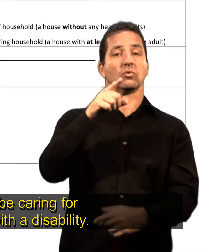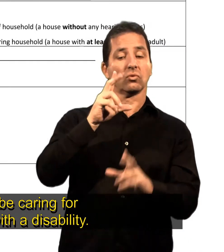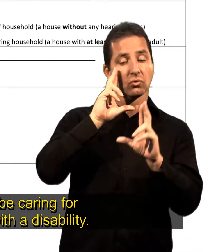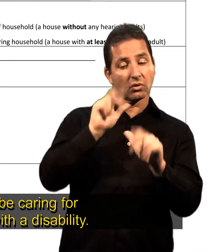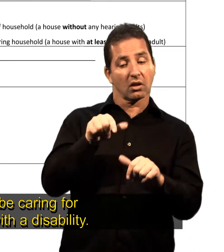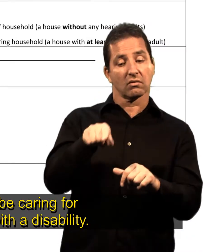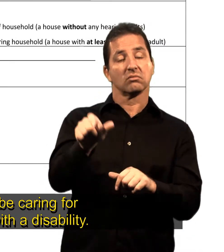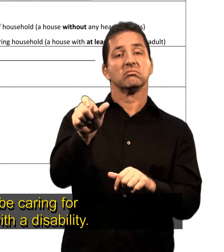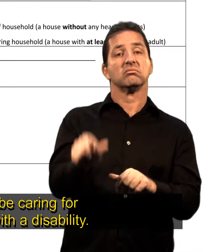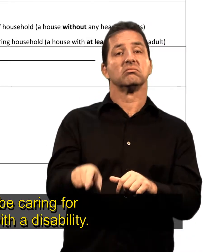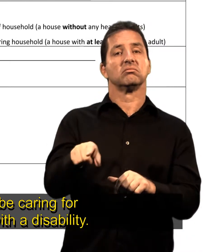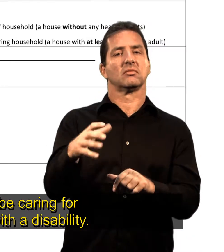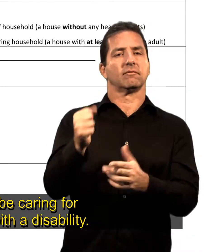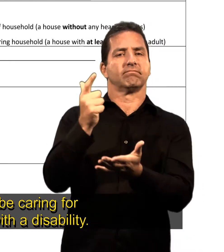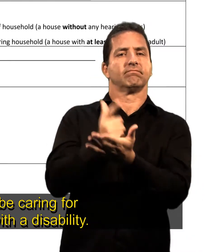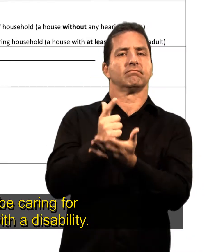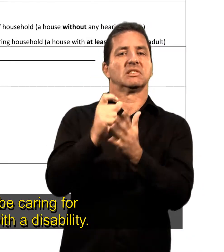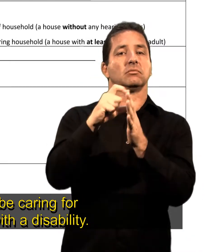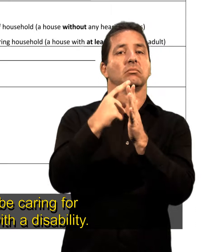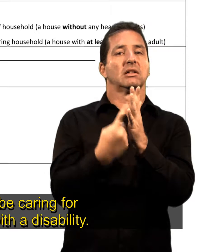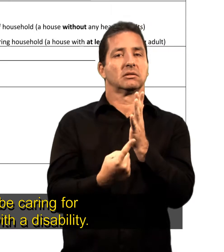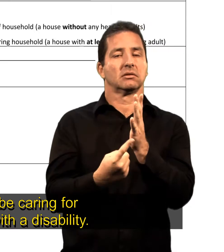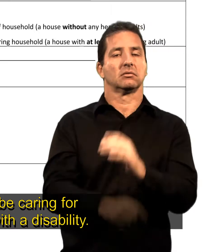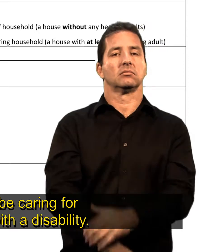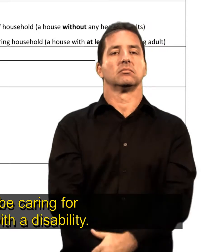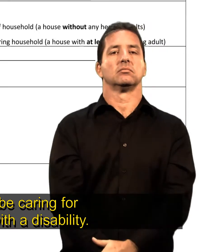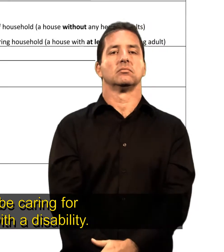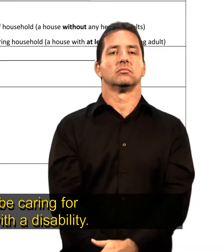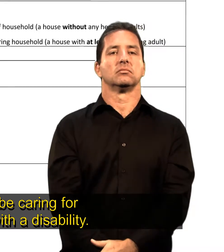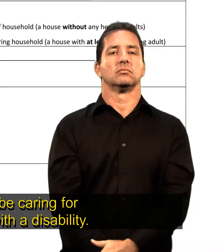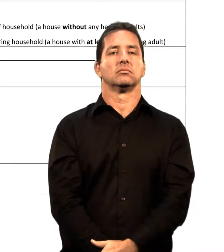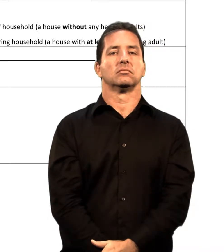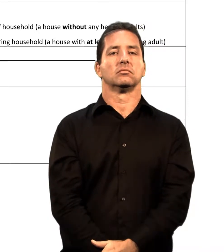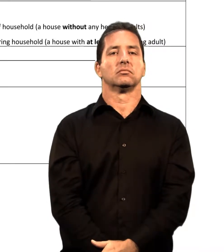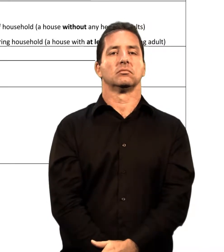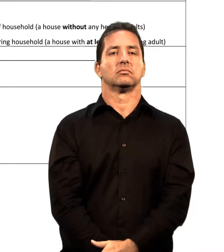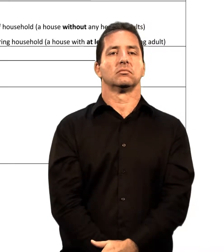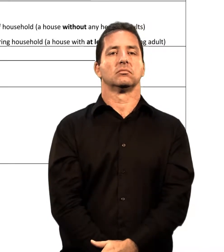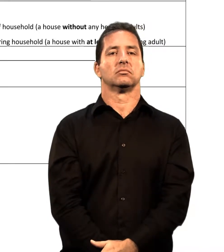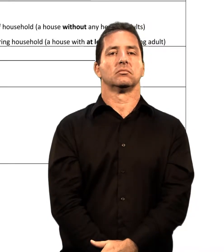You may be caring for someone with a disability.